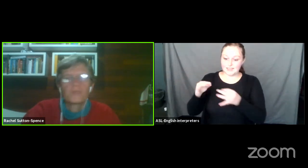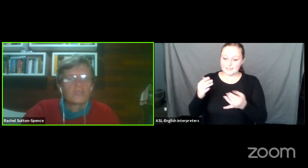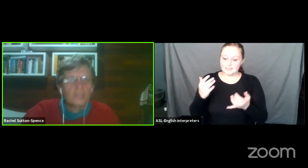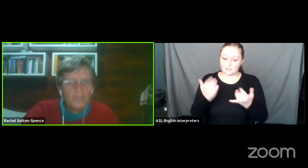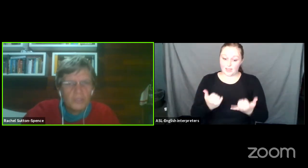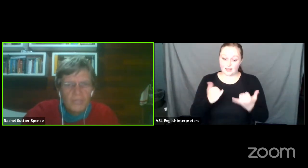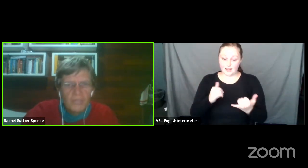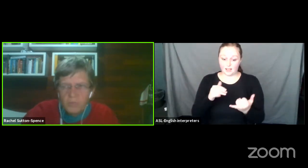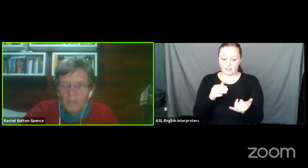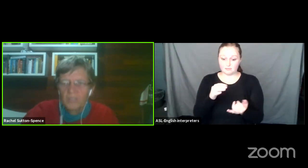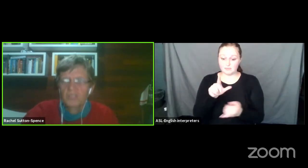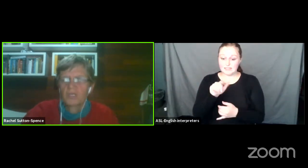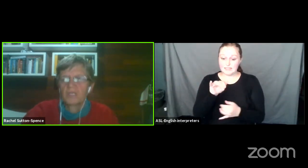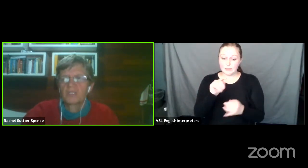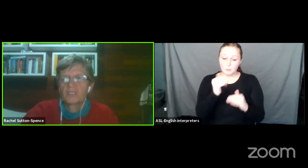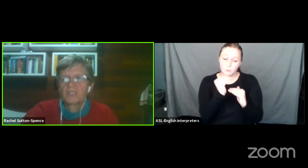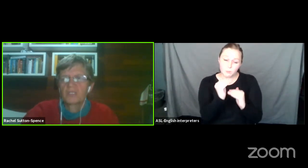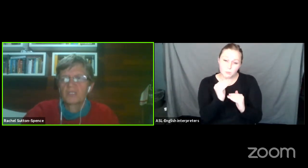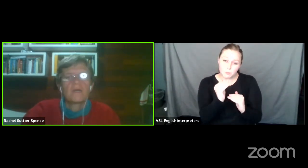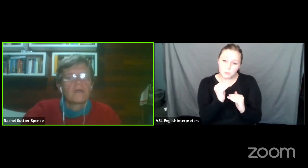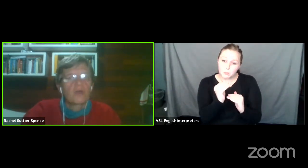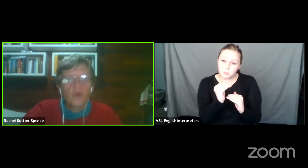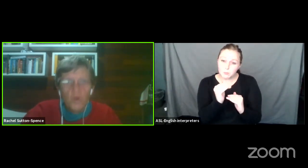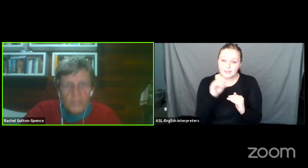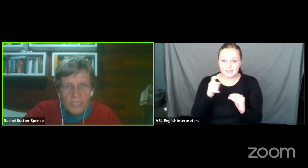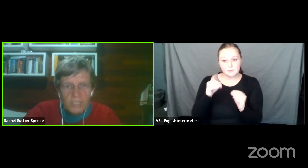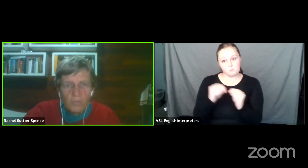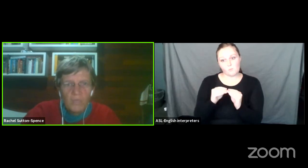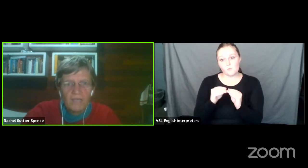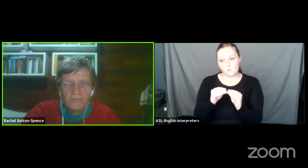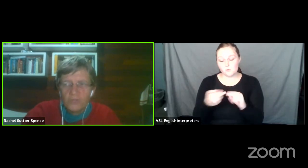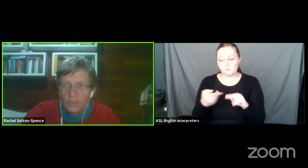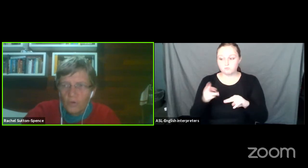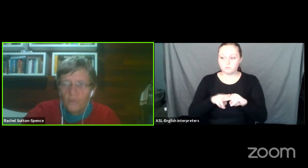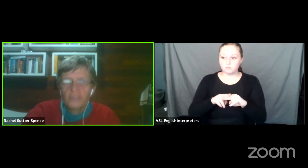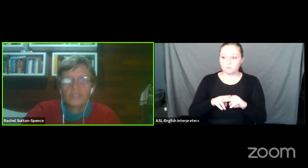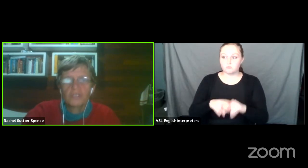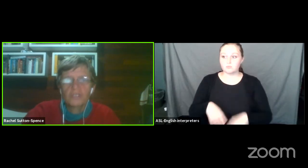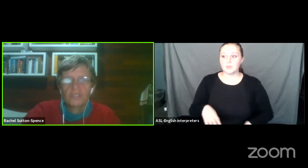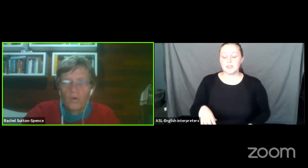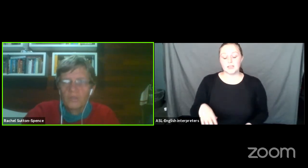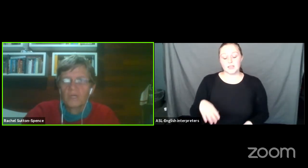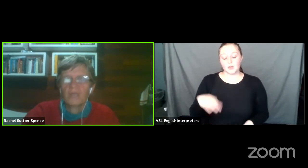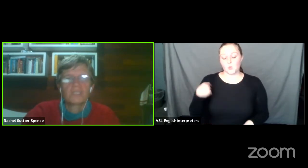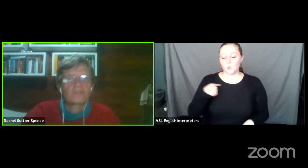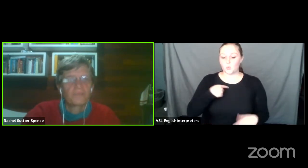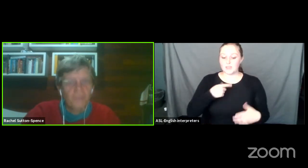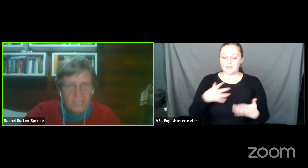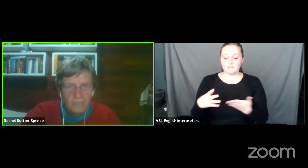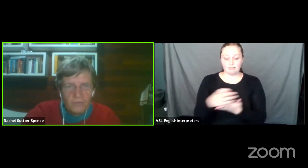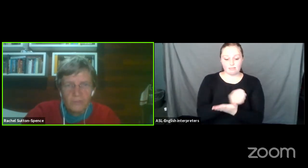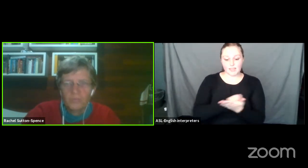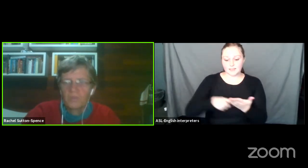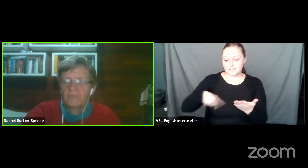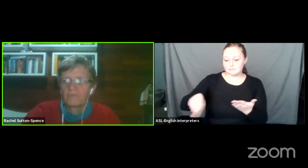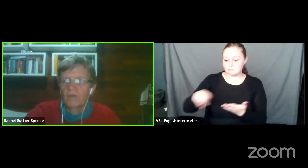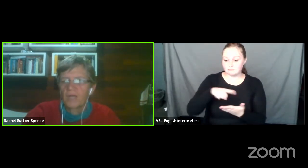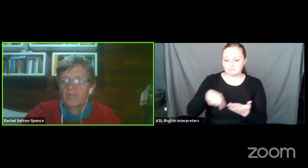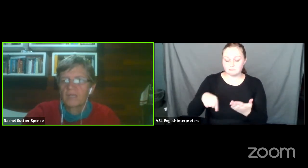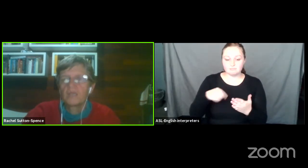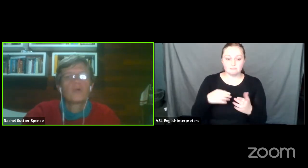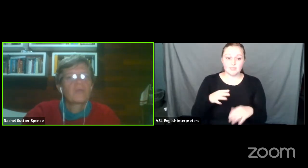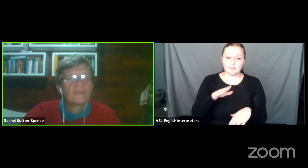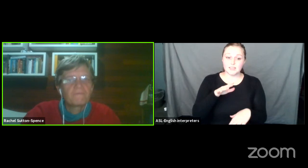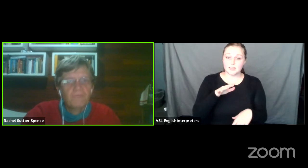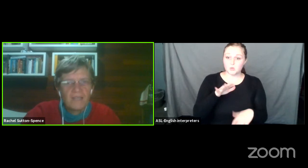YouTube, social network sites, courses that we have taught and organized, festivals we've